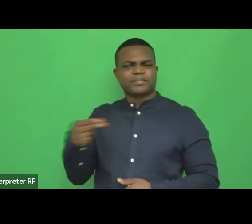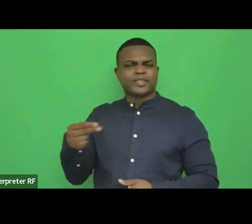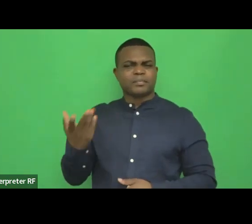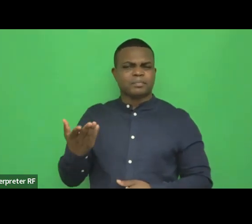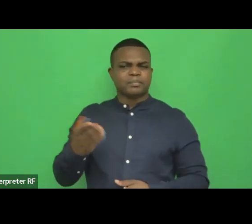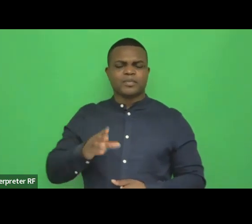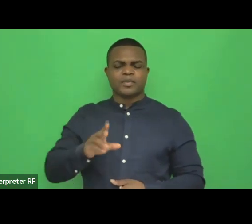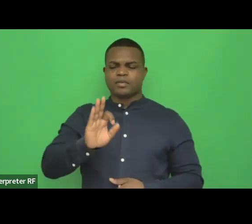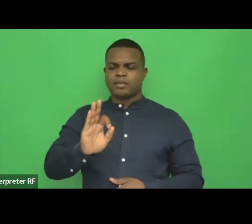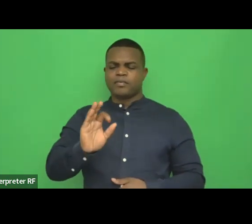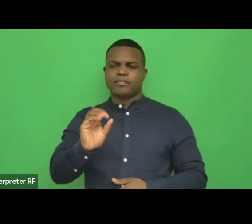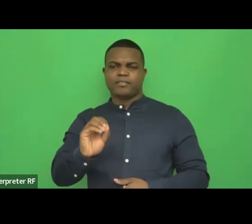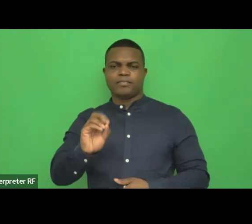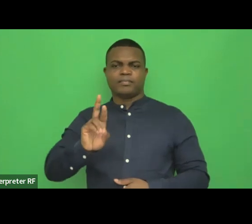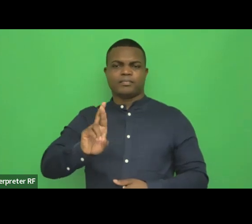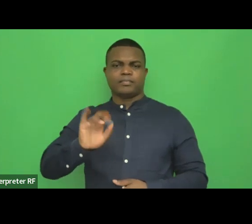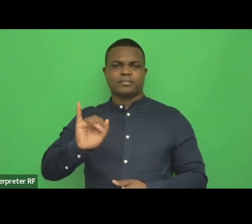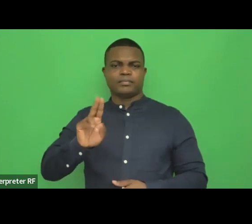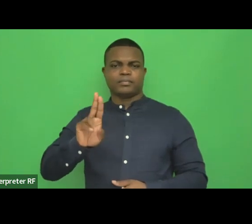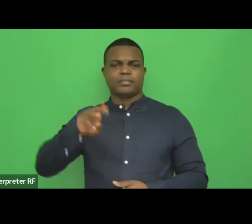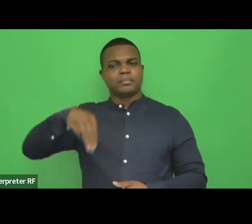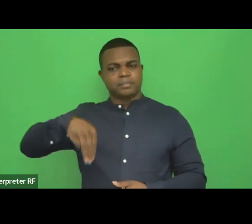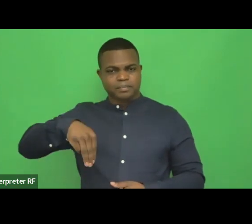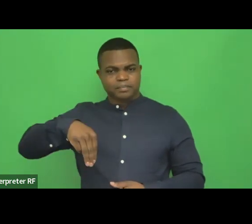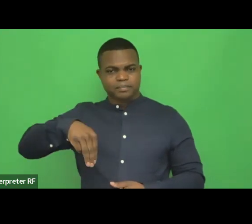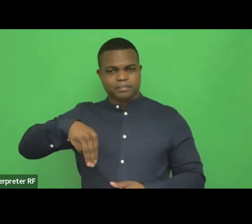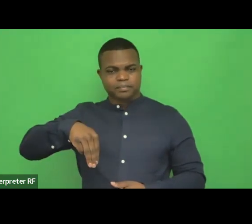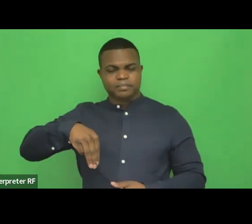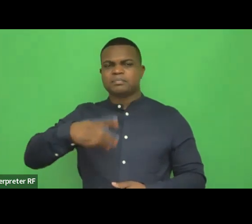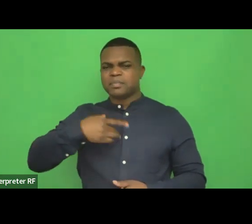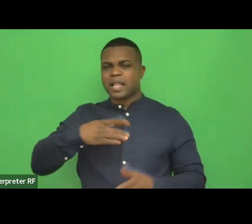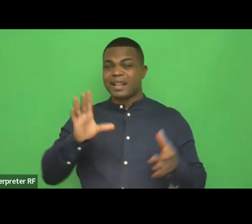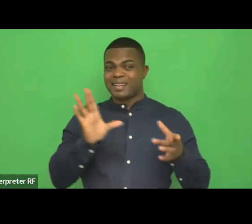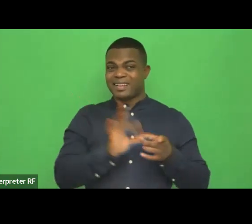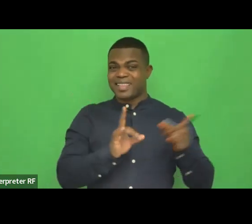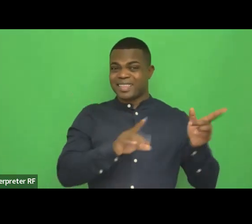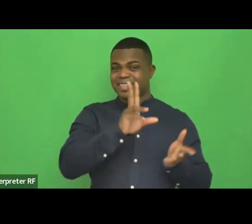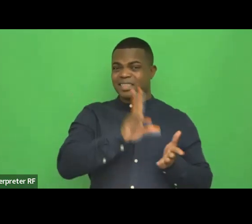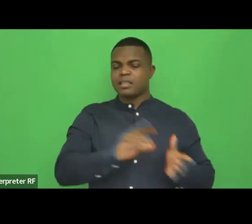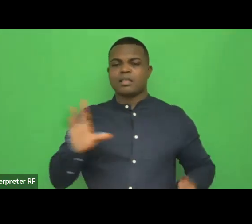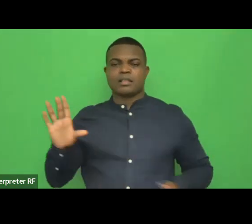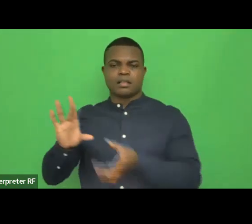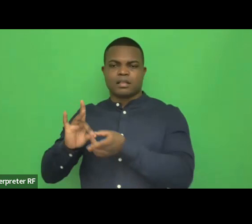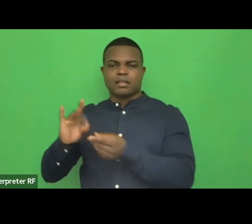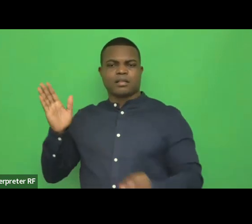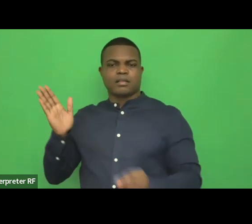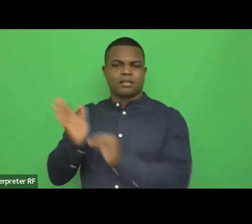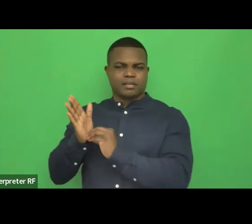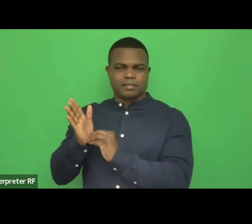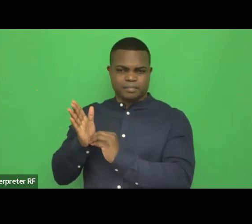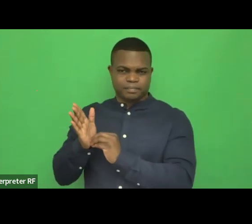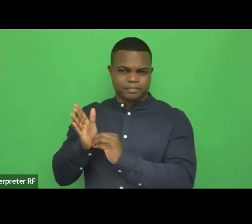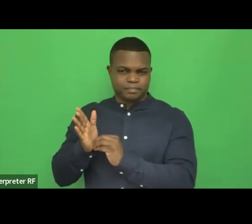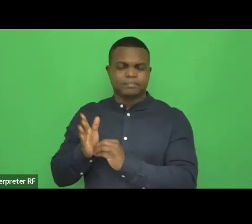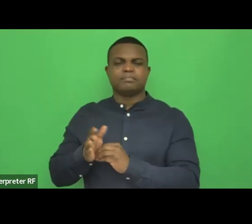that Word to EPUB has extracted all the heading structure from the Word document and is producing a